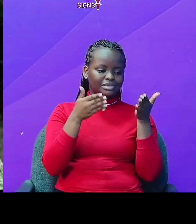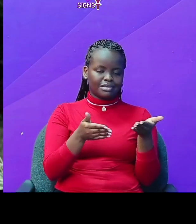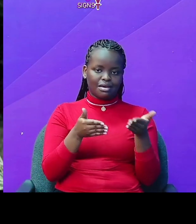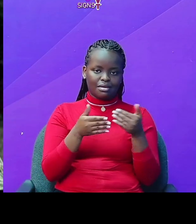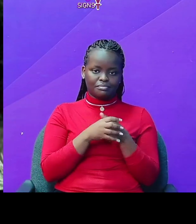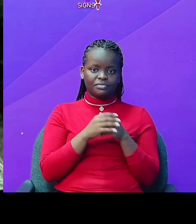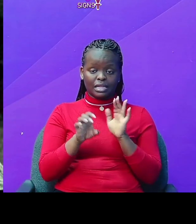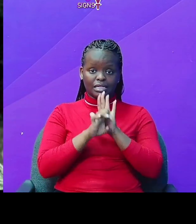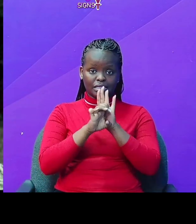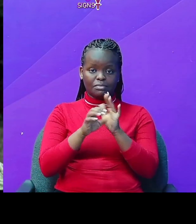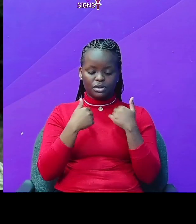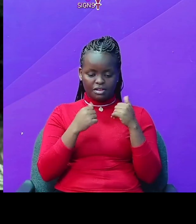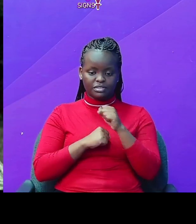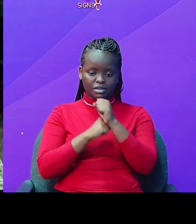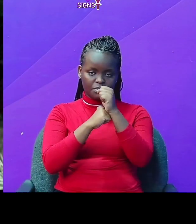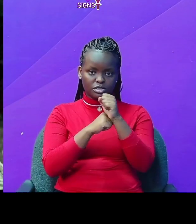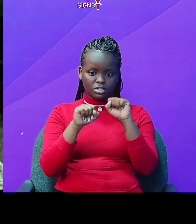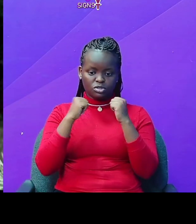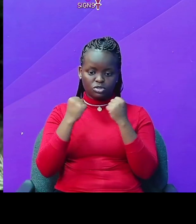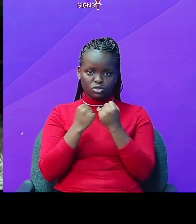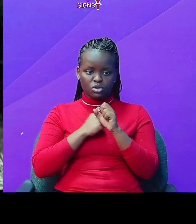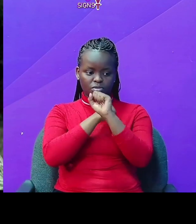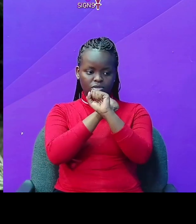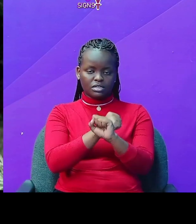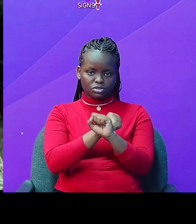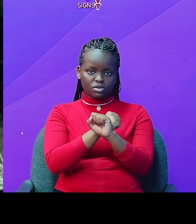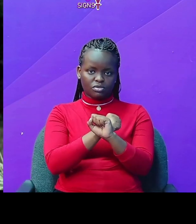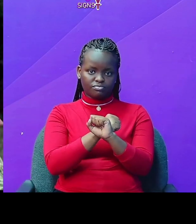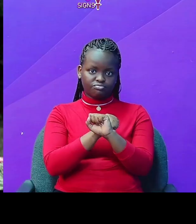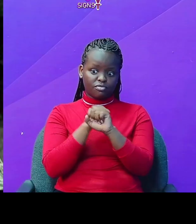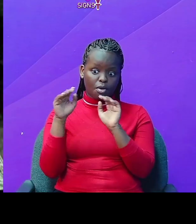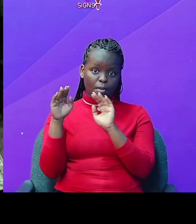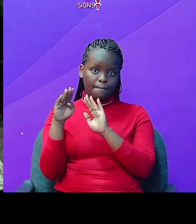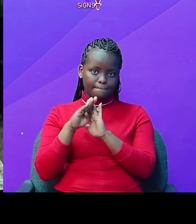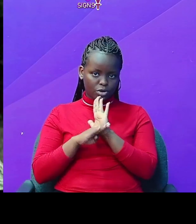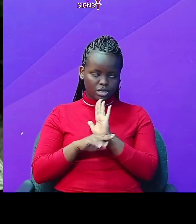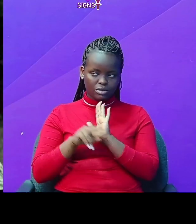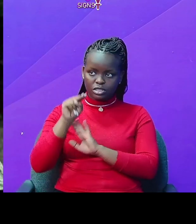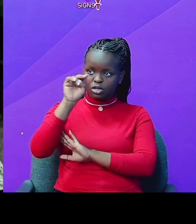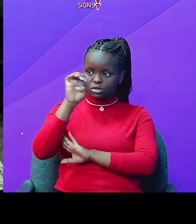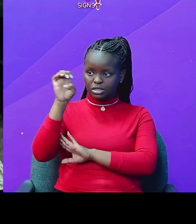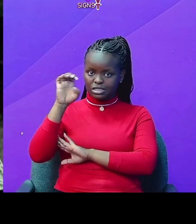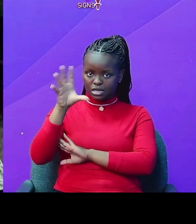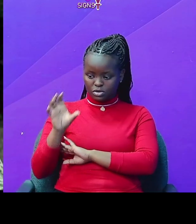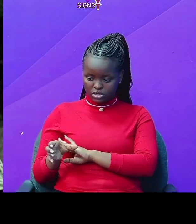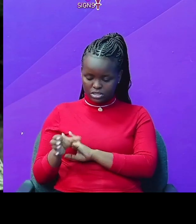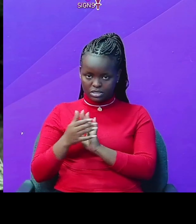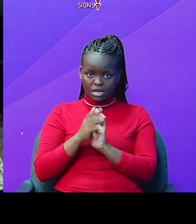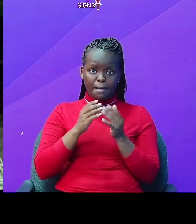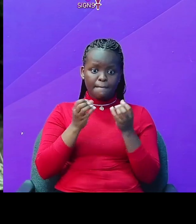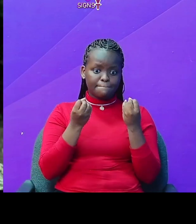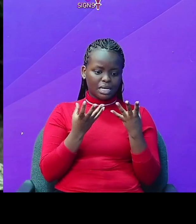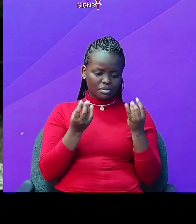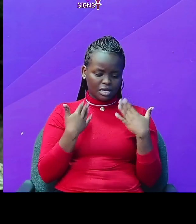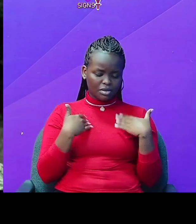an example. We are supporting social protection programs, mainly in the northeast counties, and the majority of the